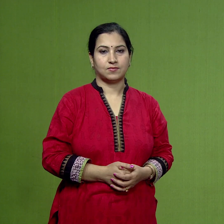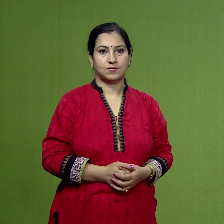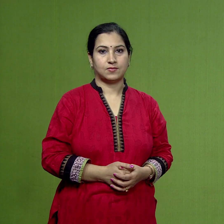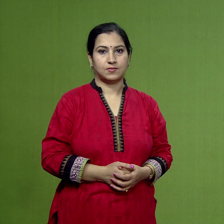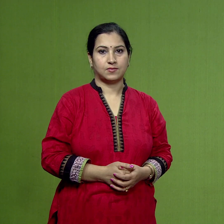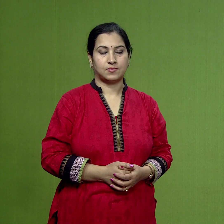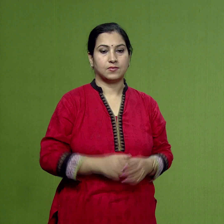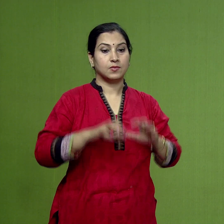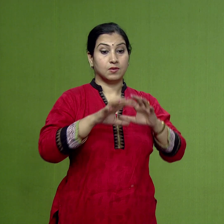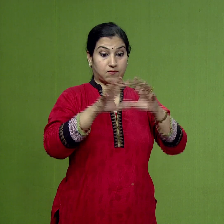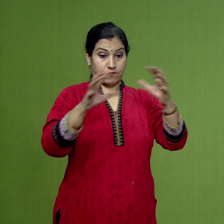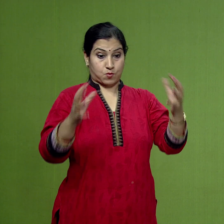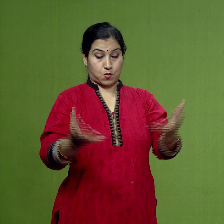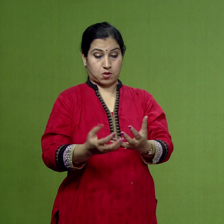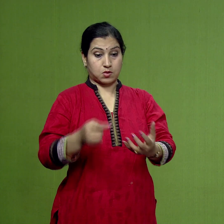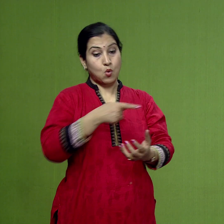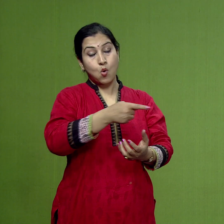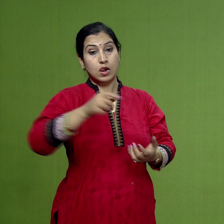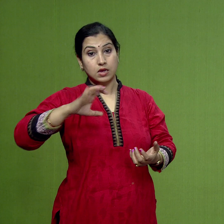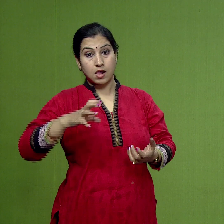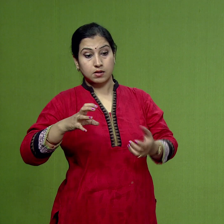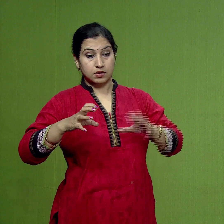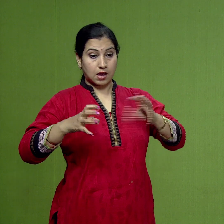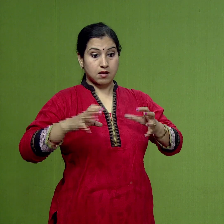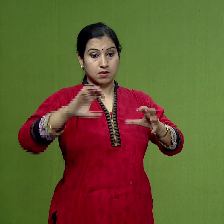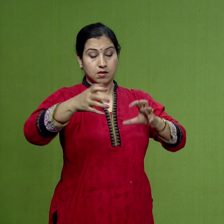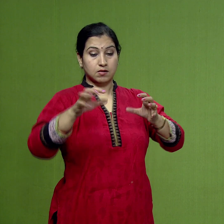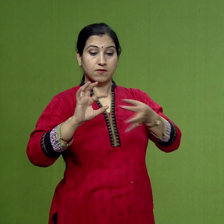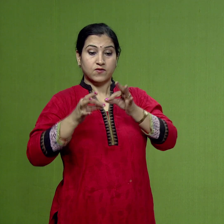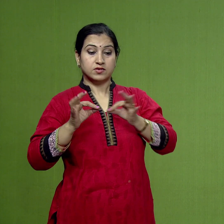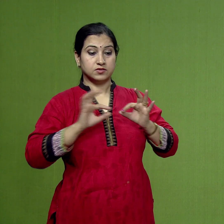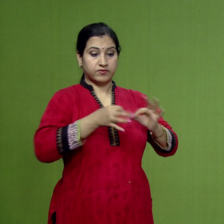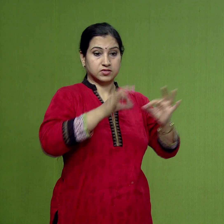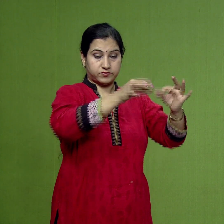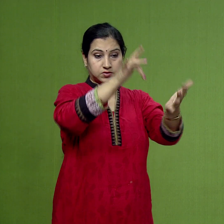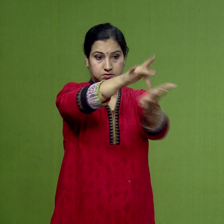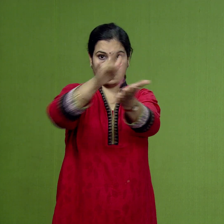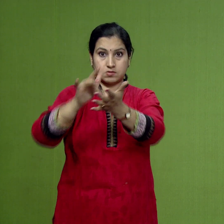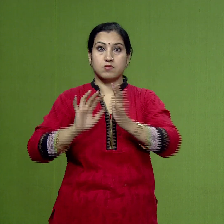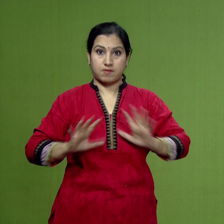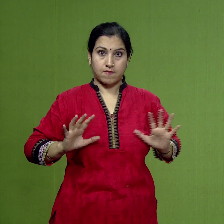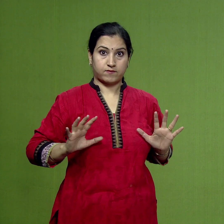Every country and place has a fixed place or location in the world and